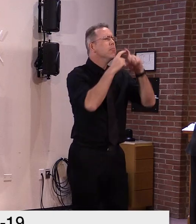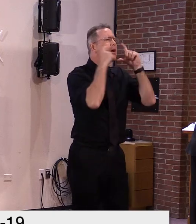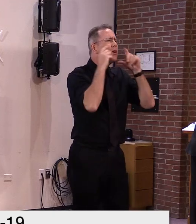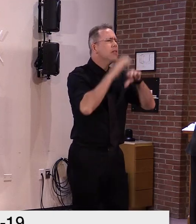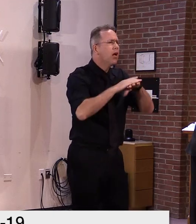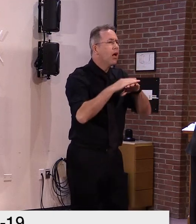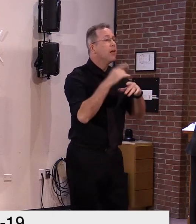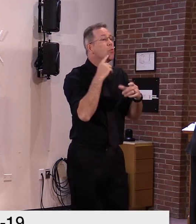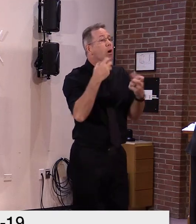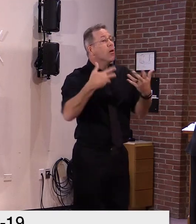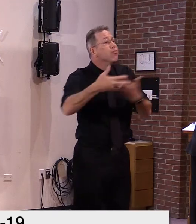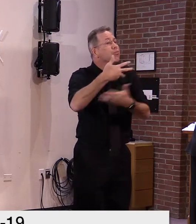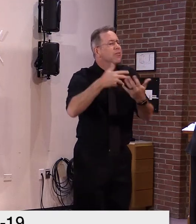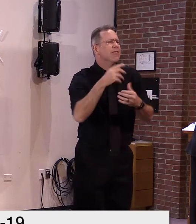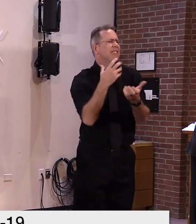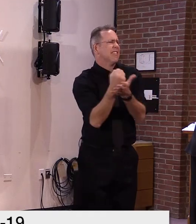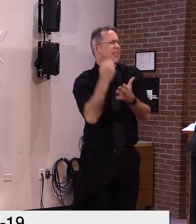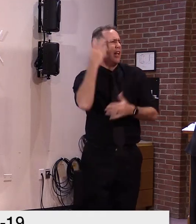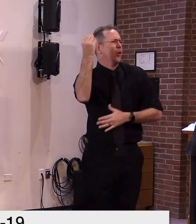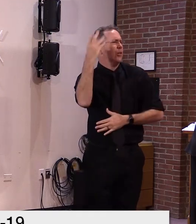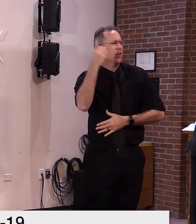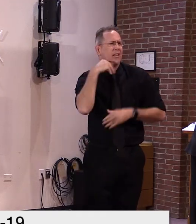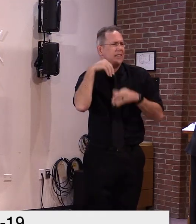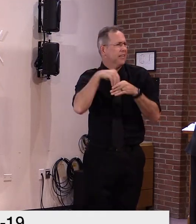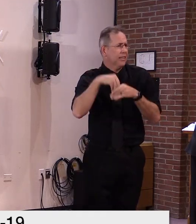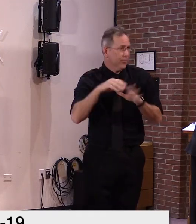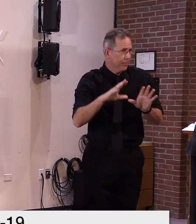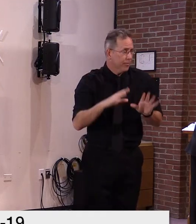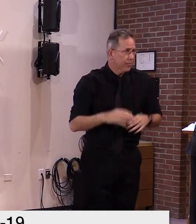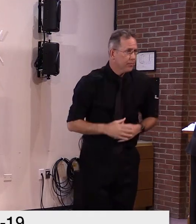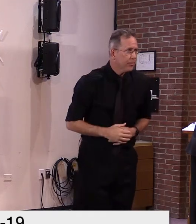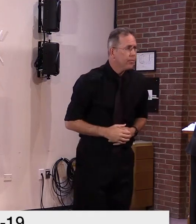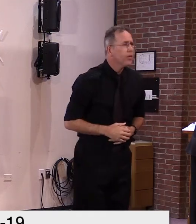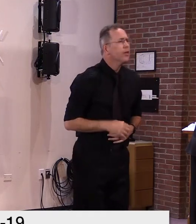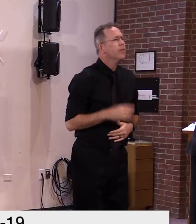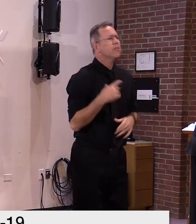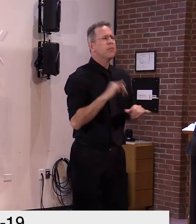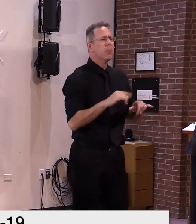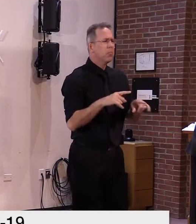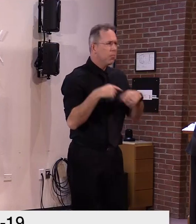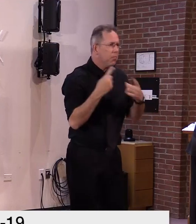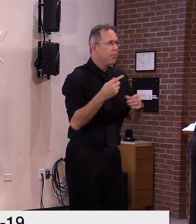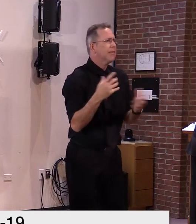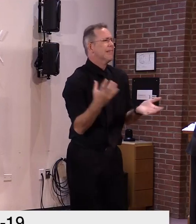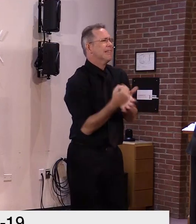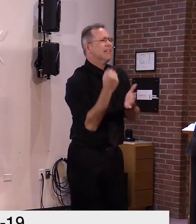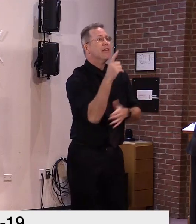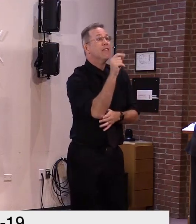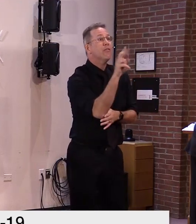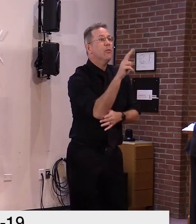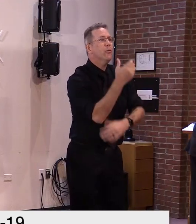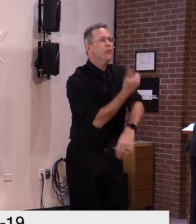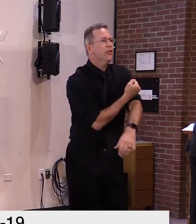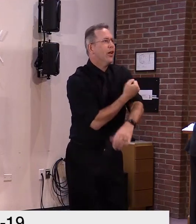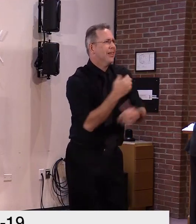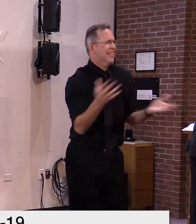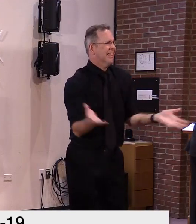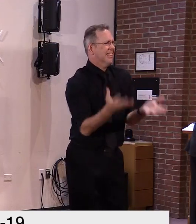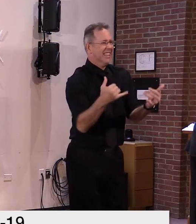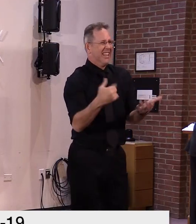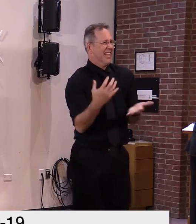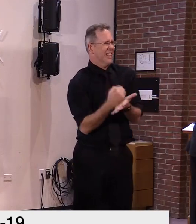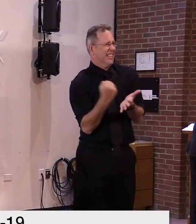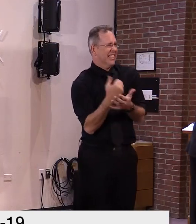possible. And as we've been saying, get a flu shot. I think it's important to lead by example. So